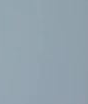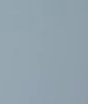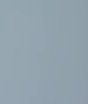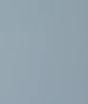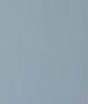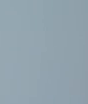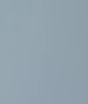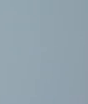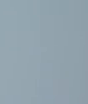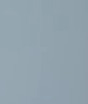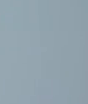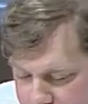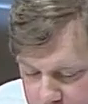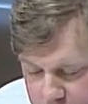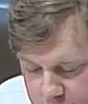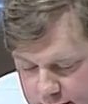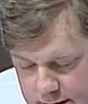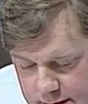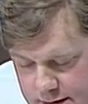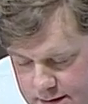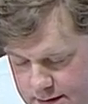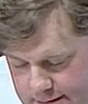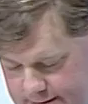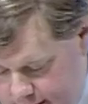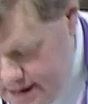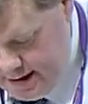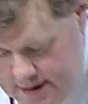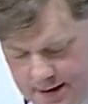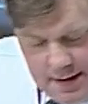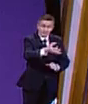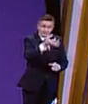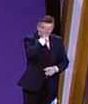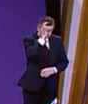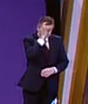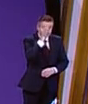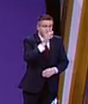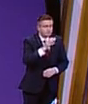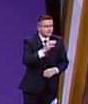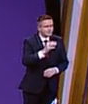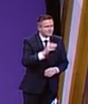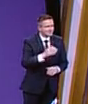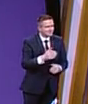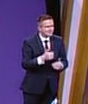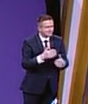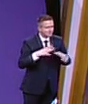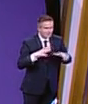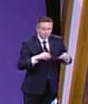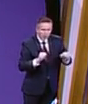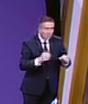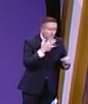Good morning and welcome to this, the 10th meeting of the Equalities and Human Rights Committee. Can I ask the usual, make sure your mobile phone's on flight